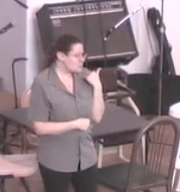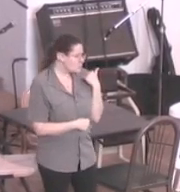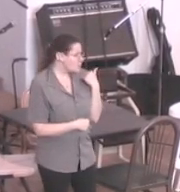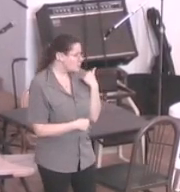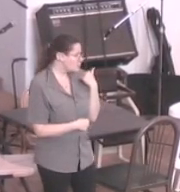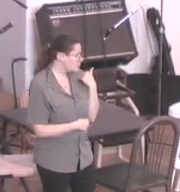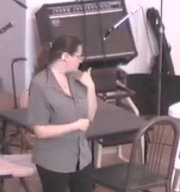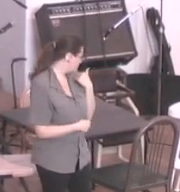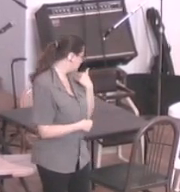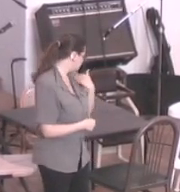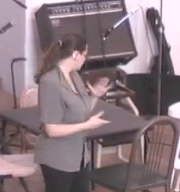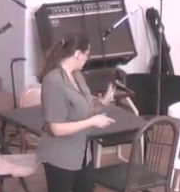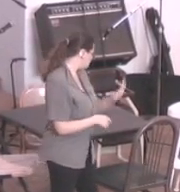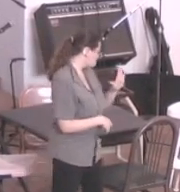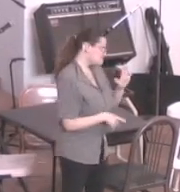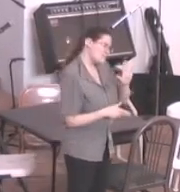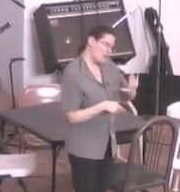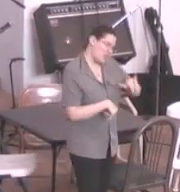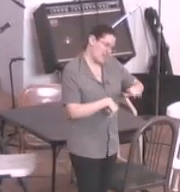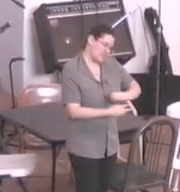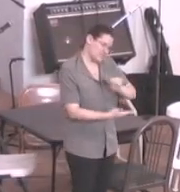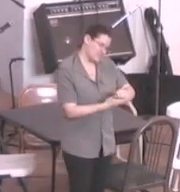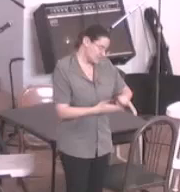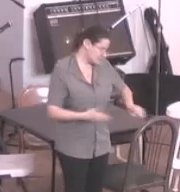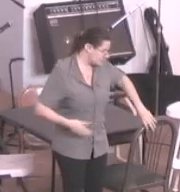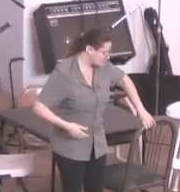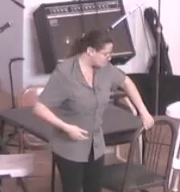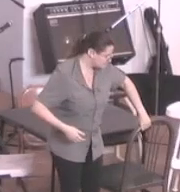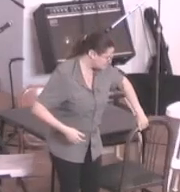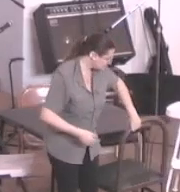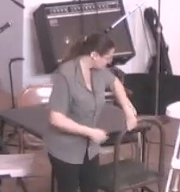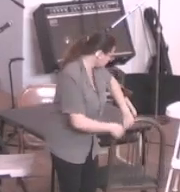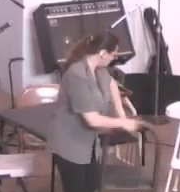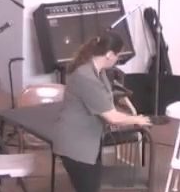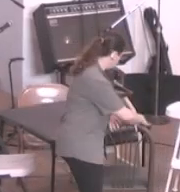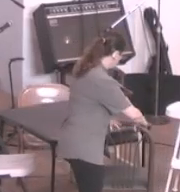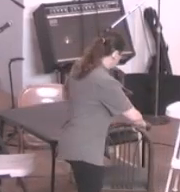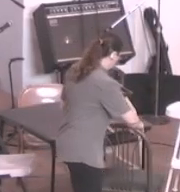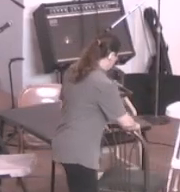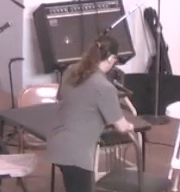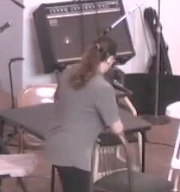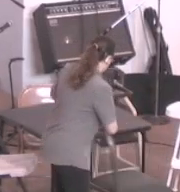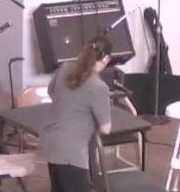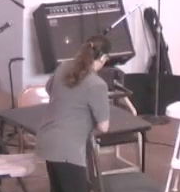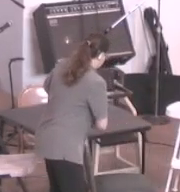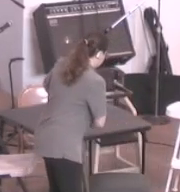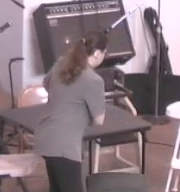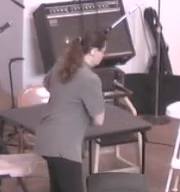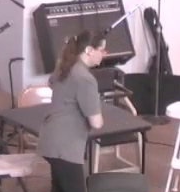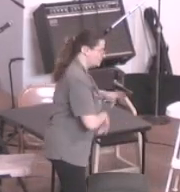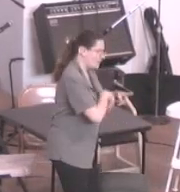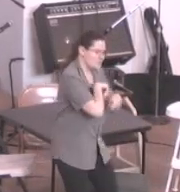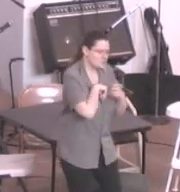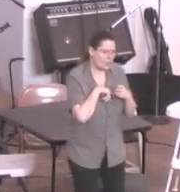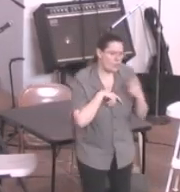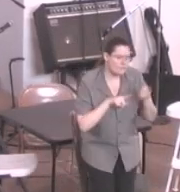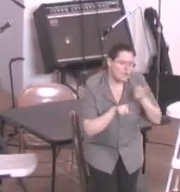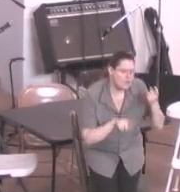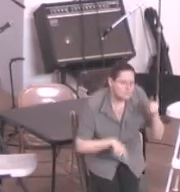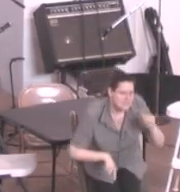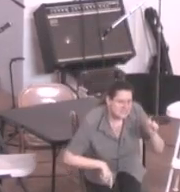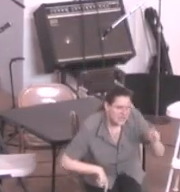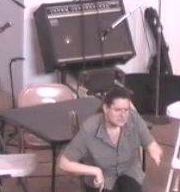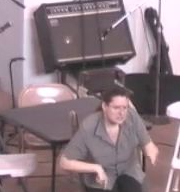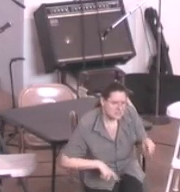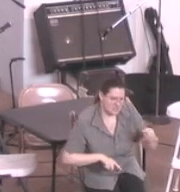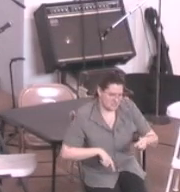in about that vicinity, that I did this. I stole this from a buddy of mine in Texas, Sal Saberna.